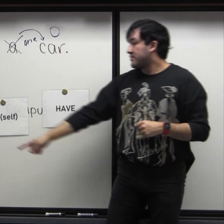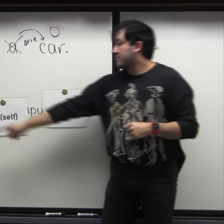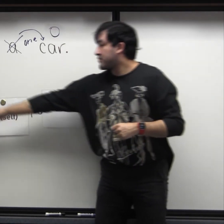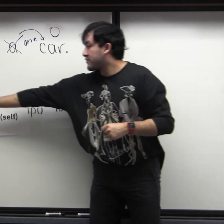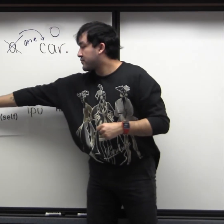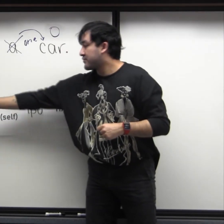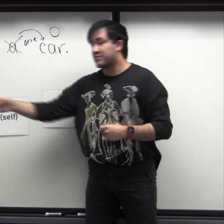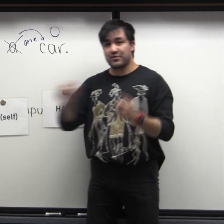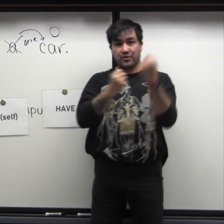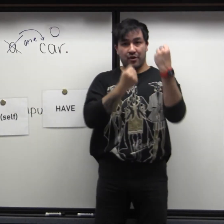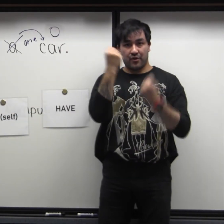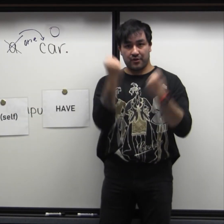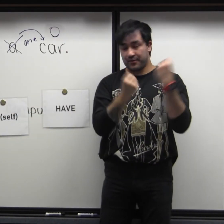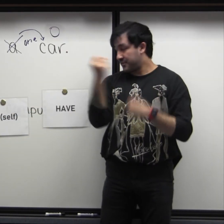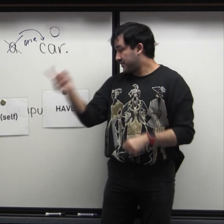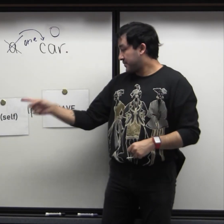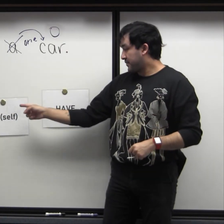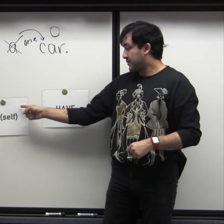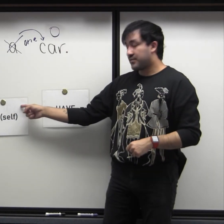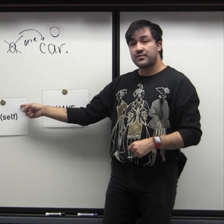is car, I